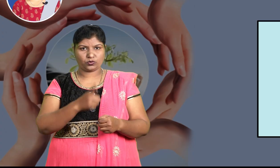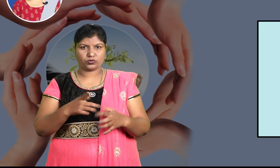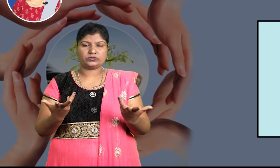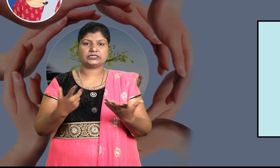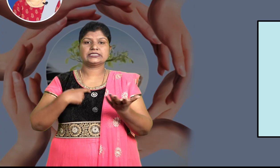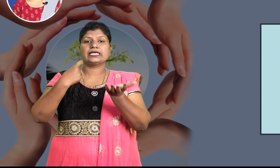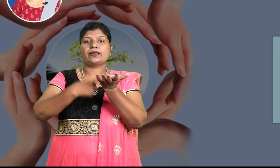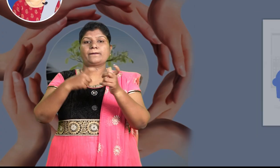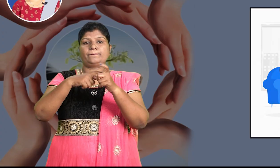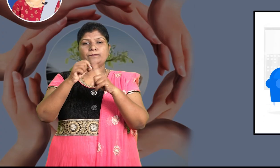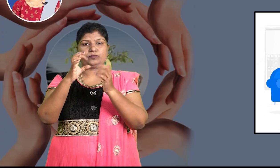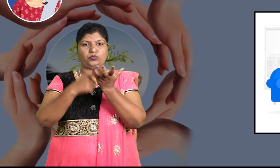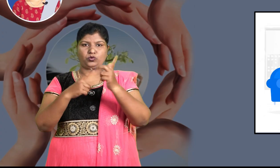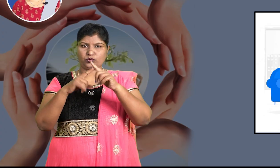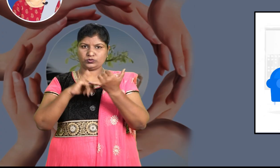reports,